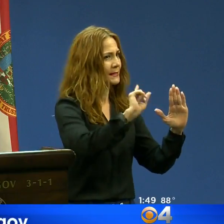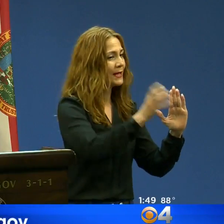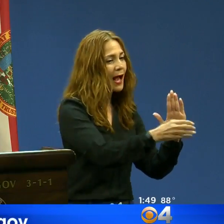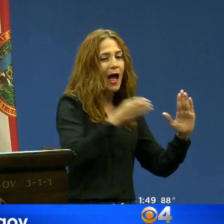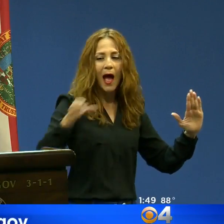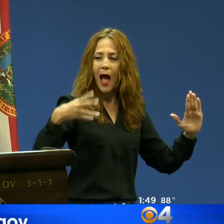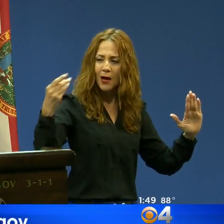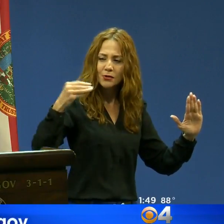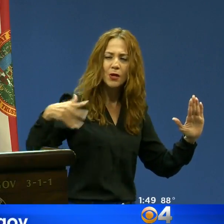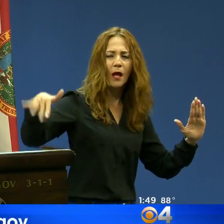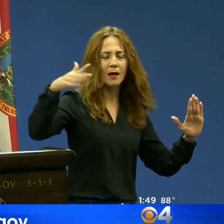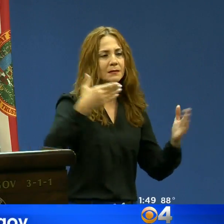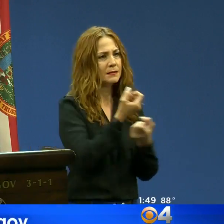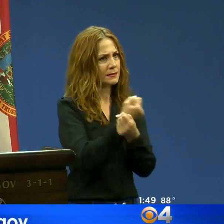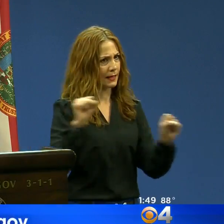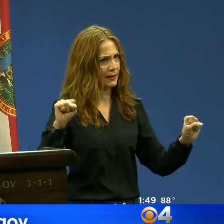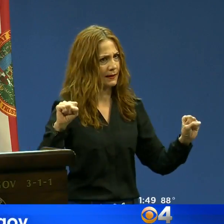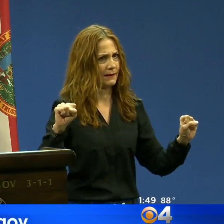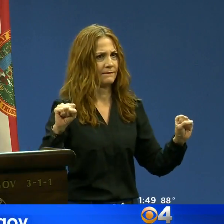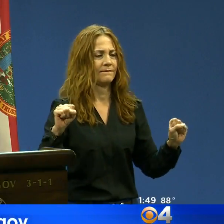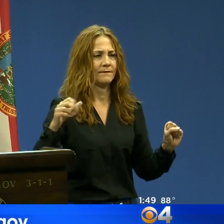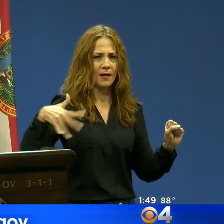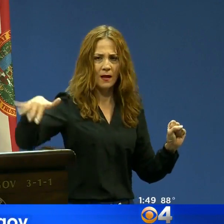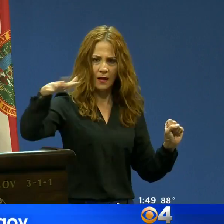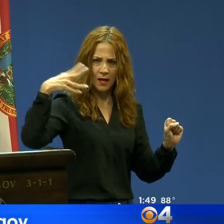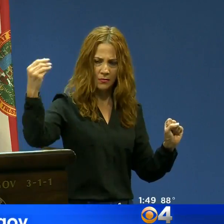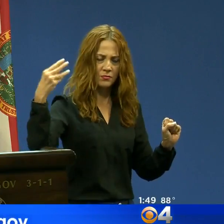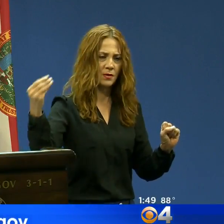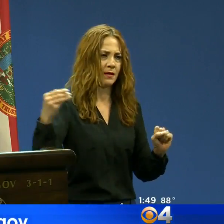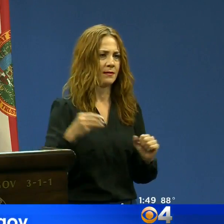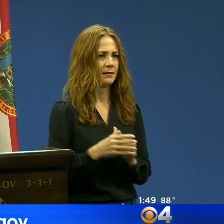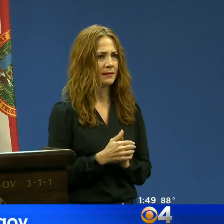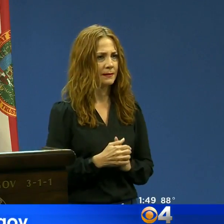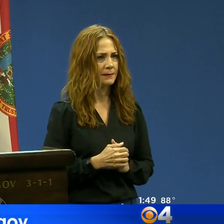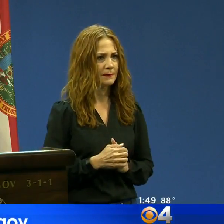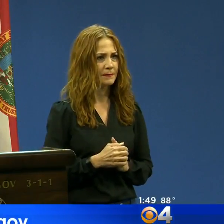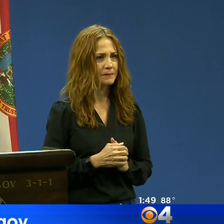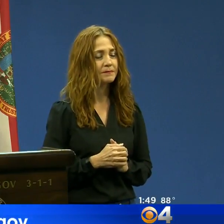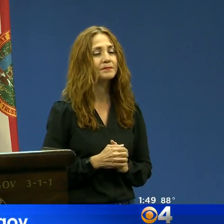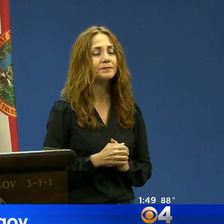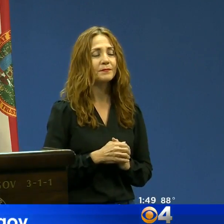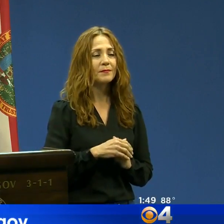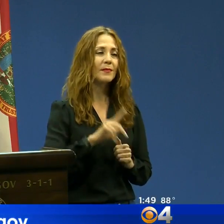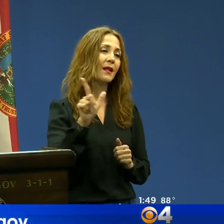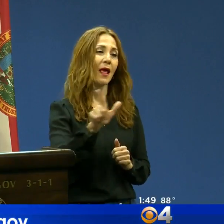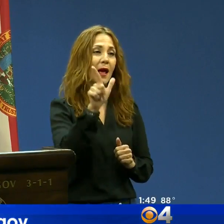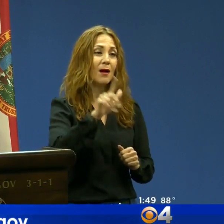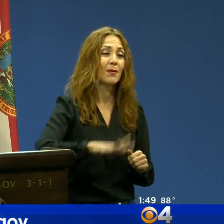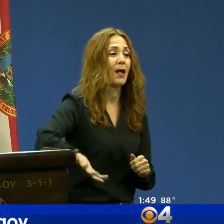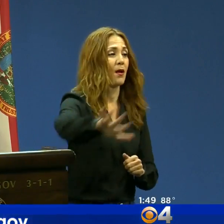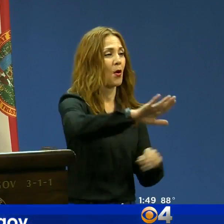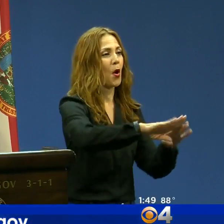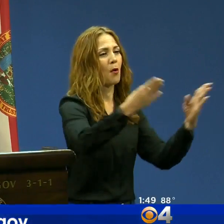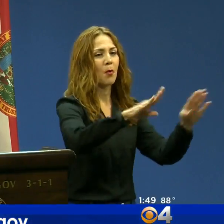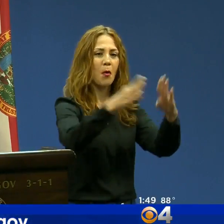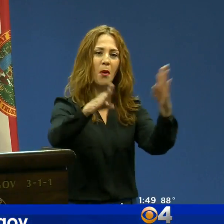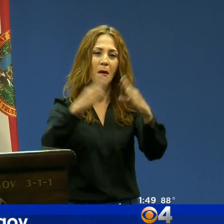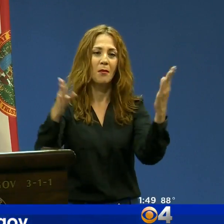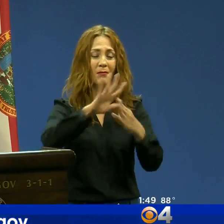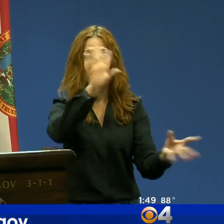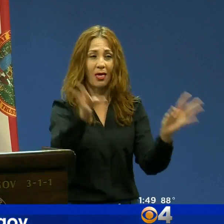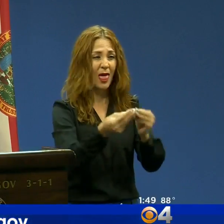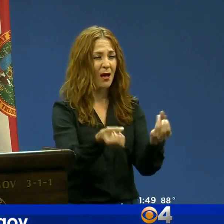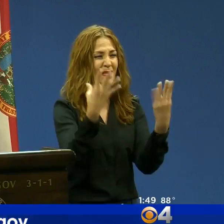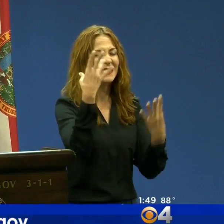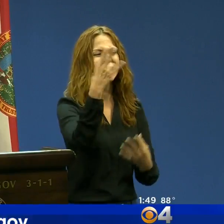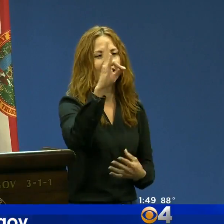manner in a well-ventilated area. In libraries, we have assessed and approved 17 locations to open